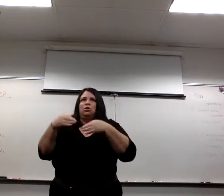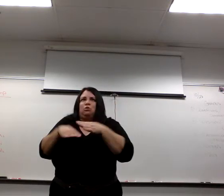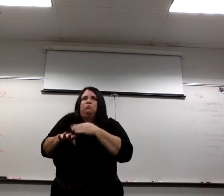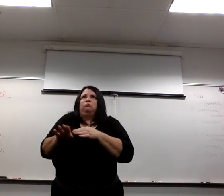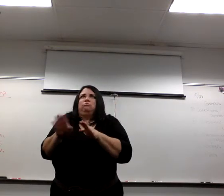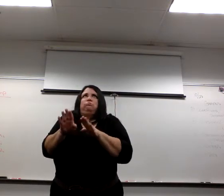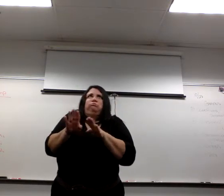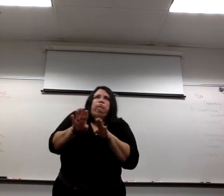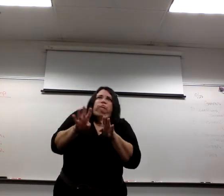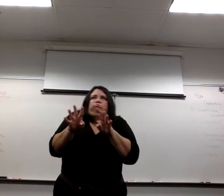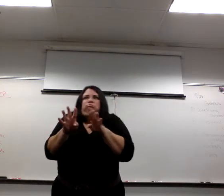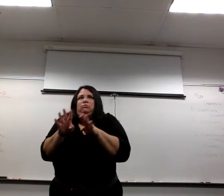hand.